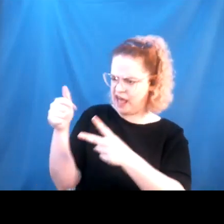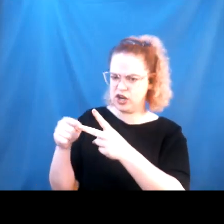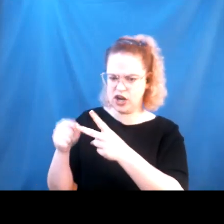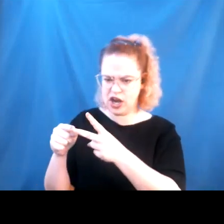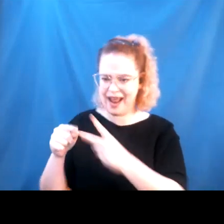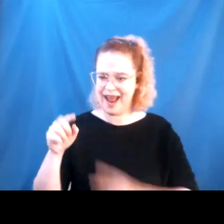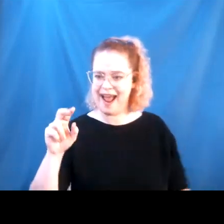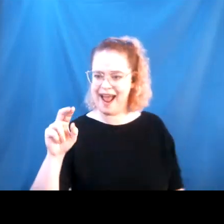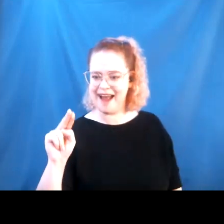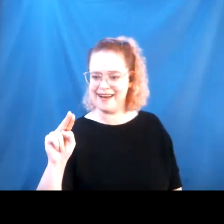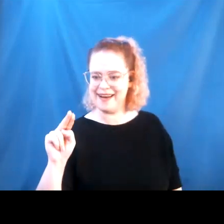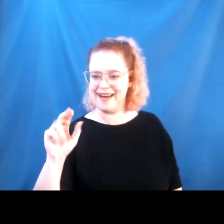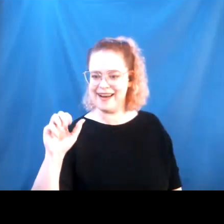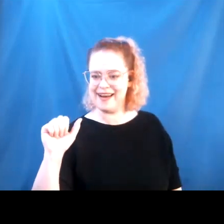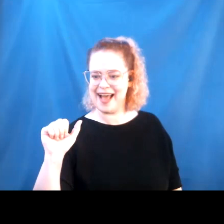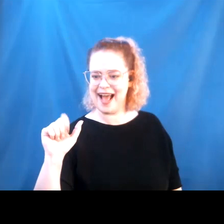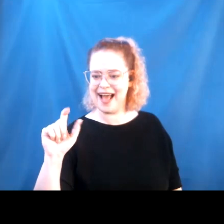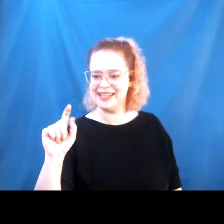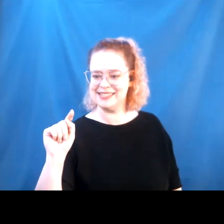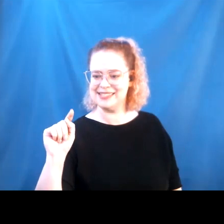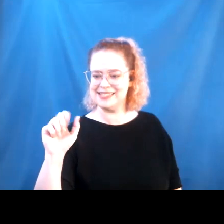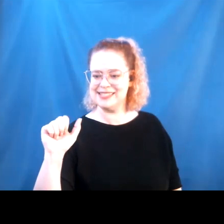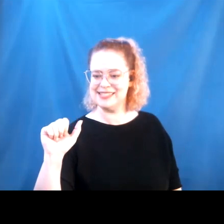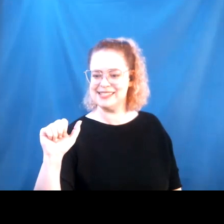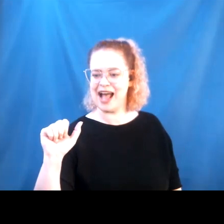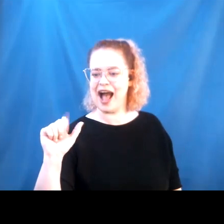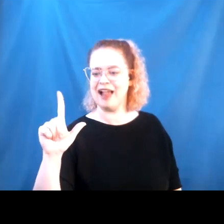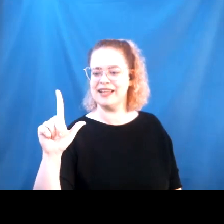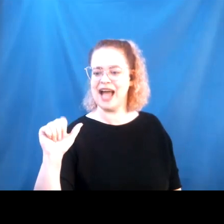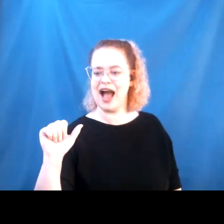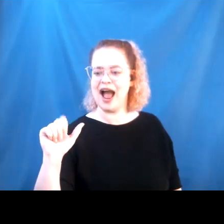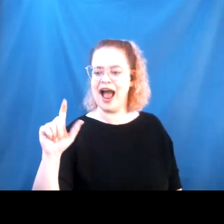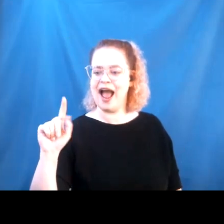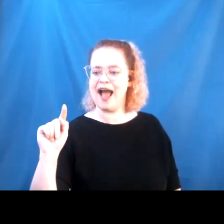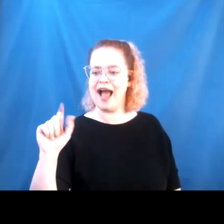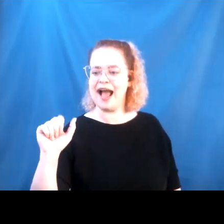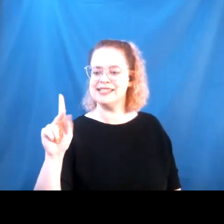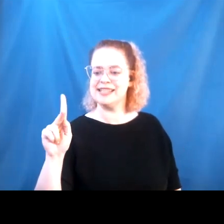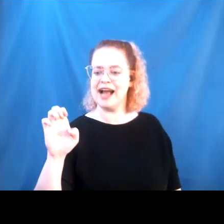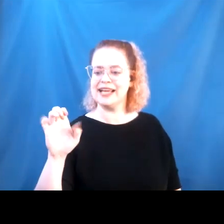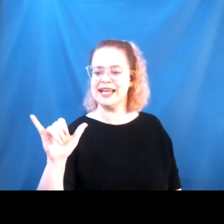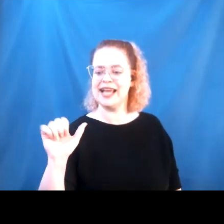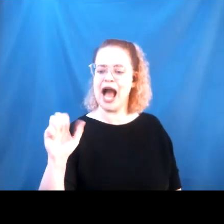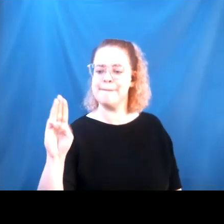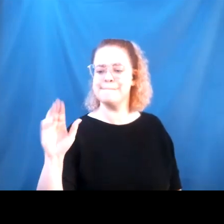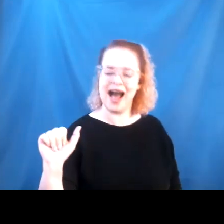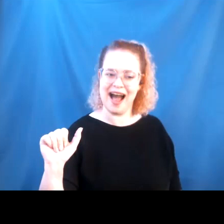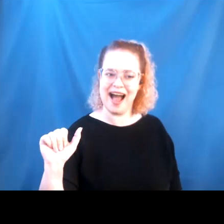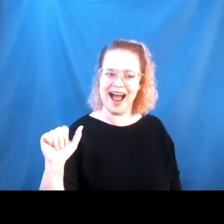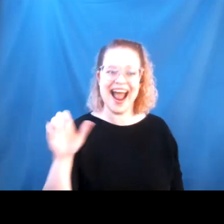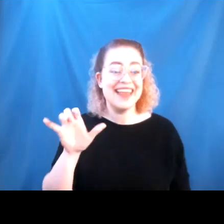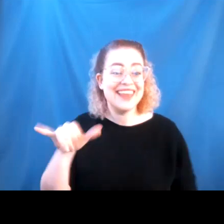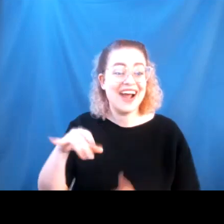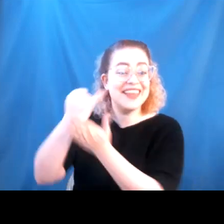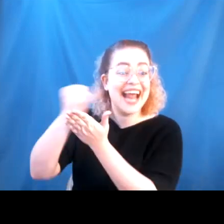Takeyama, and she is the amazing illustrator. I can even show you a picture in the back of the book, who did all of